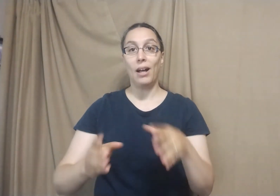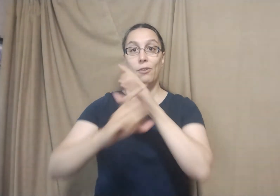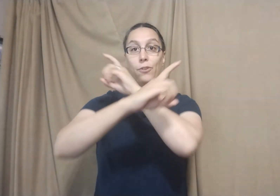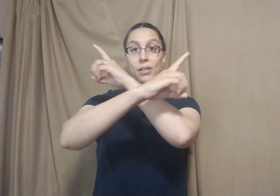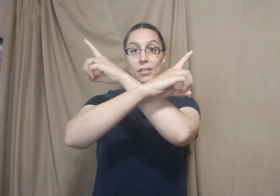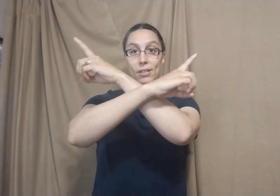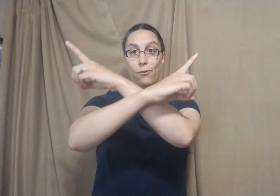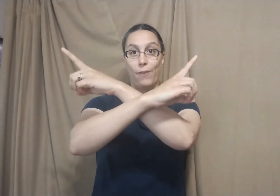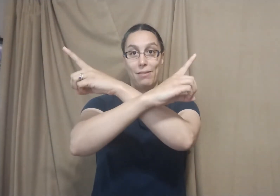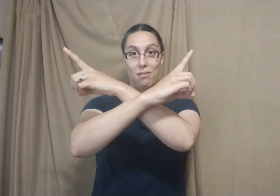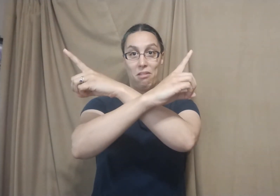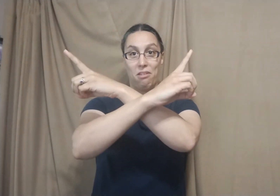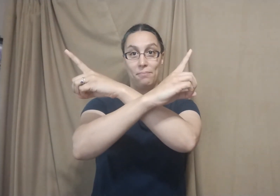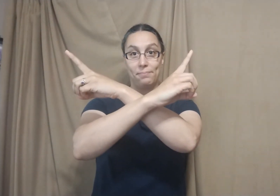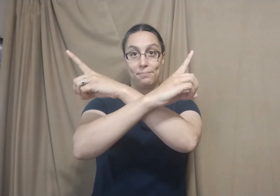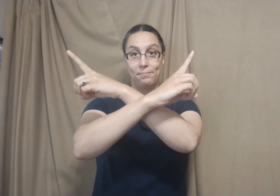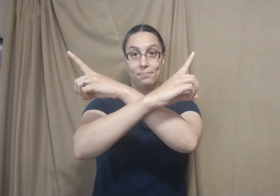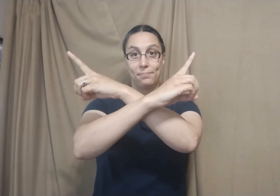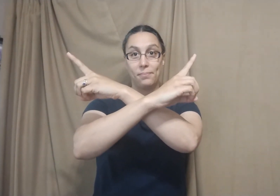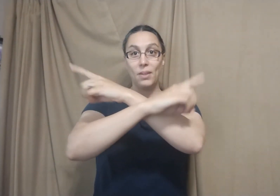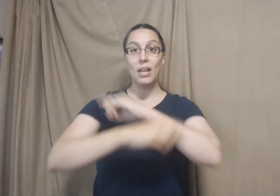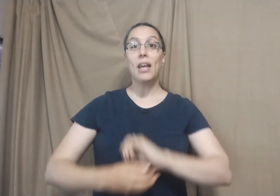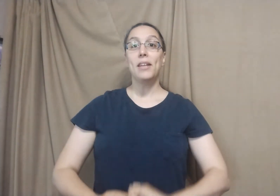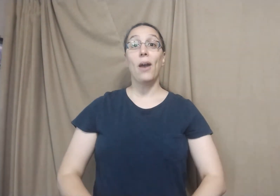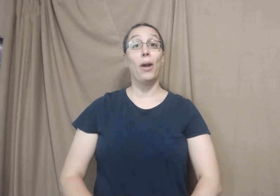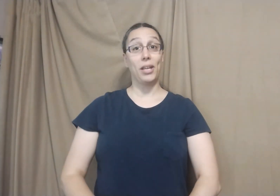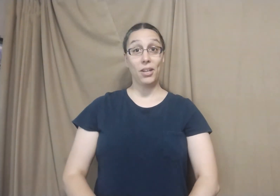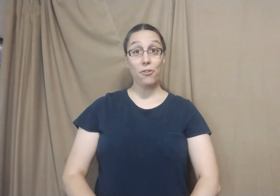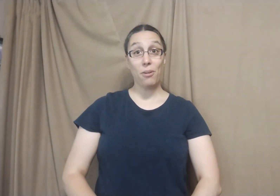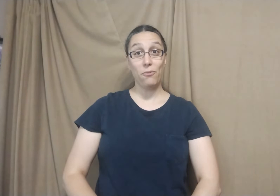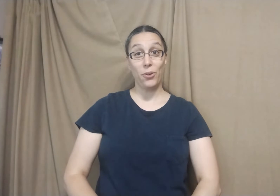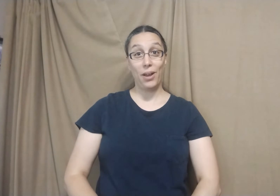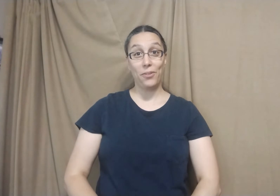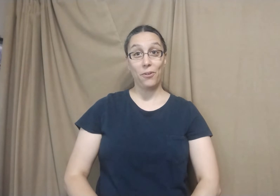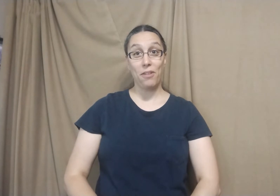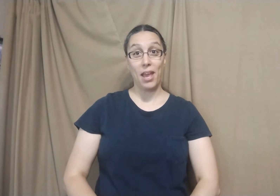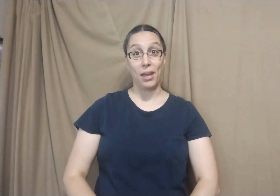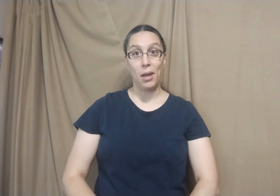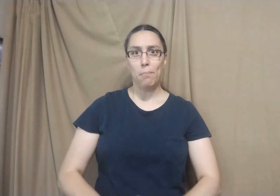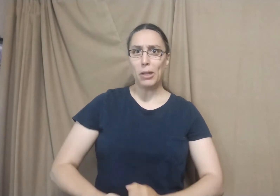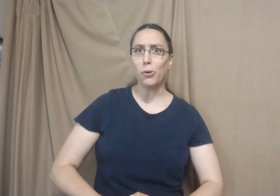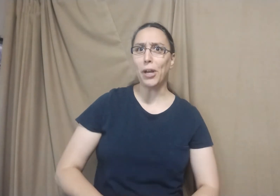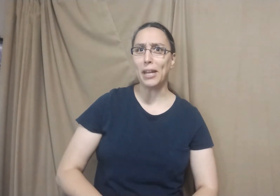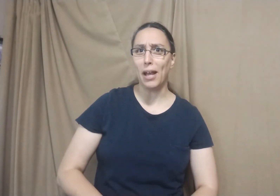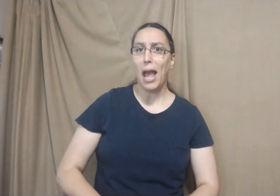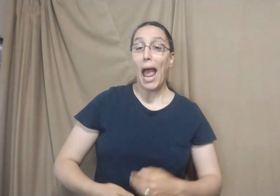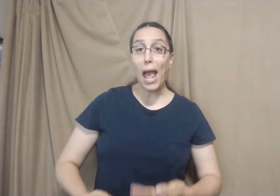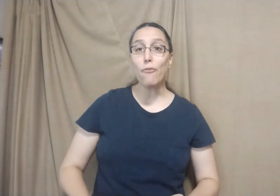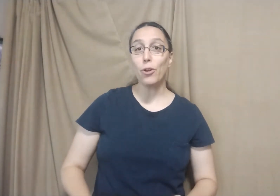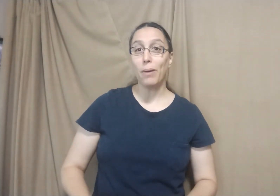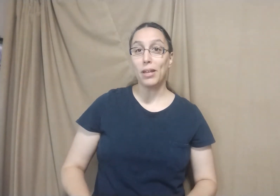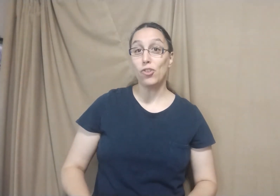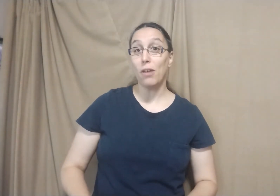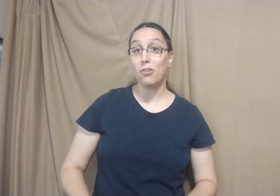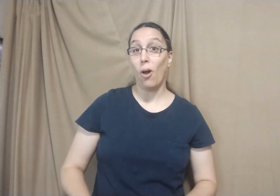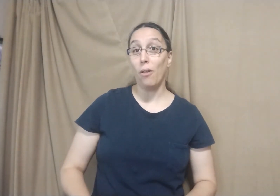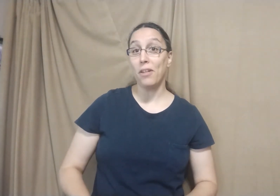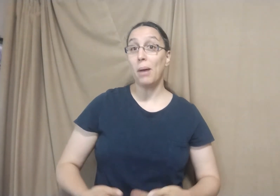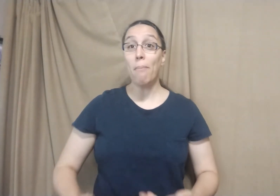of Defense. Now, I can hear some of you out there saying, but Loretta, everybody just calls it a